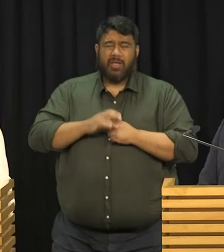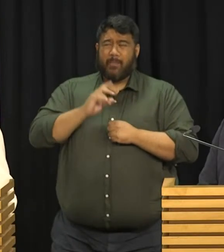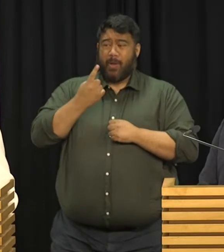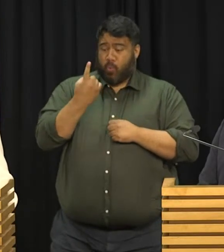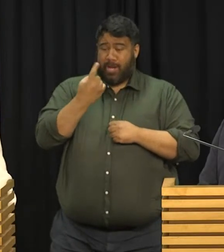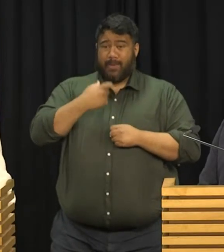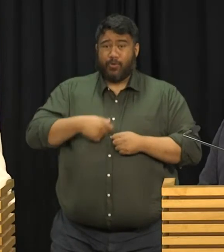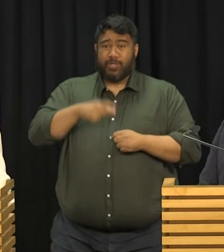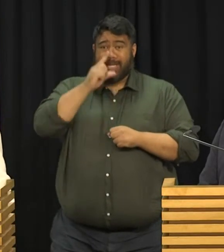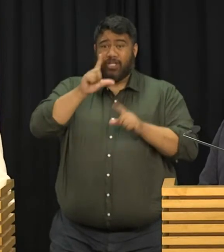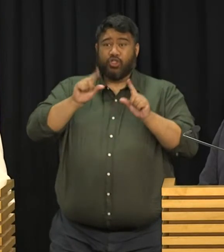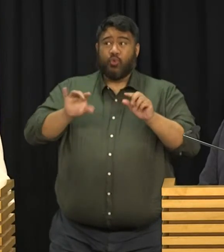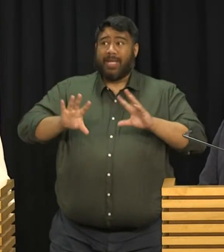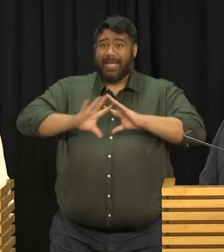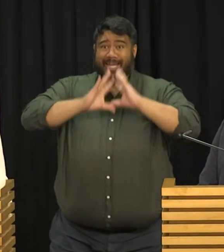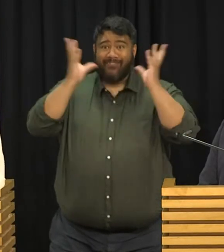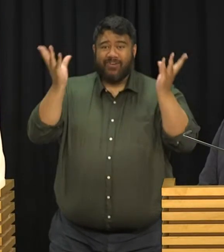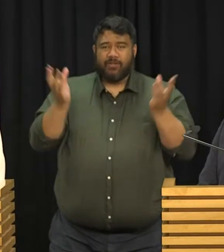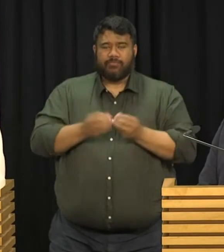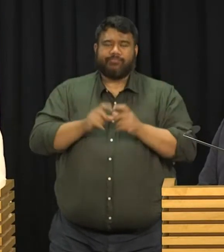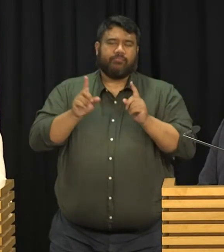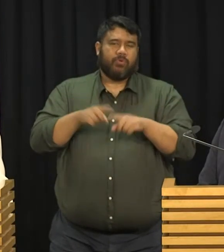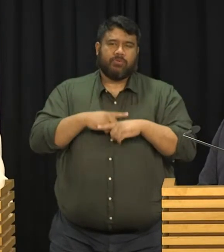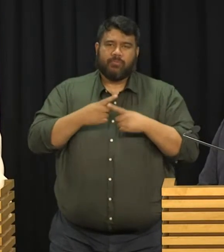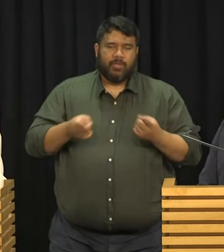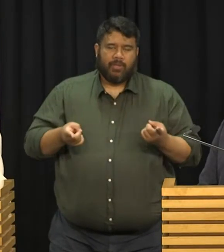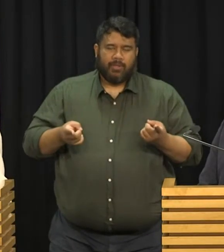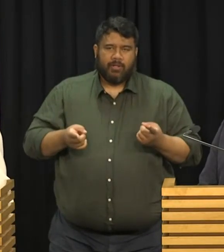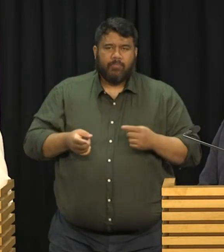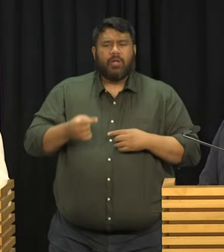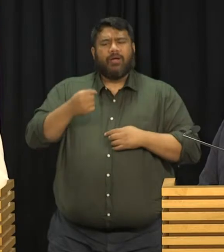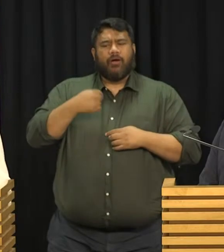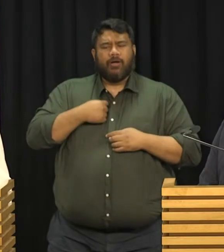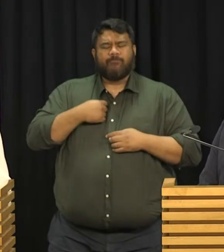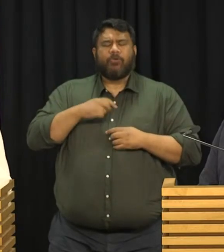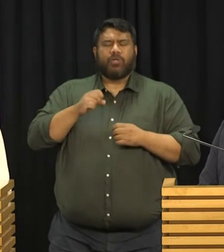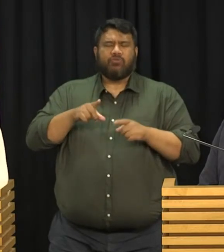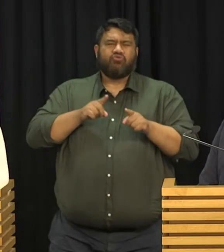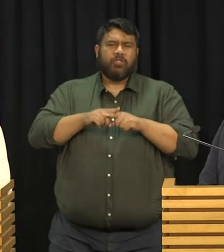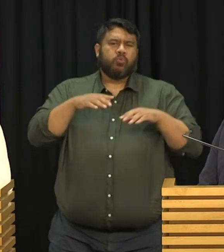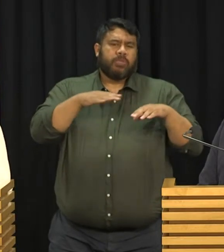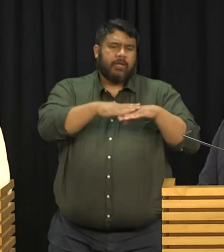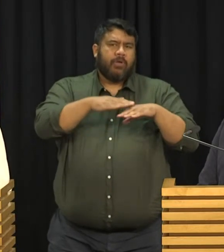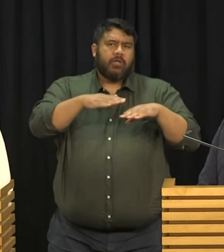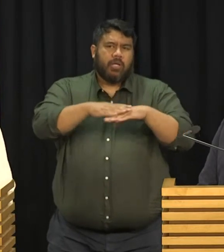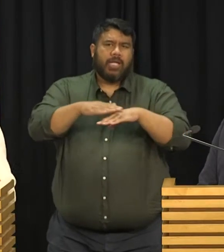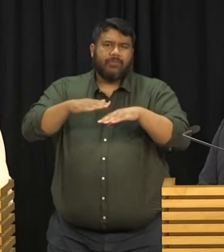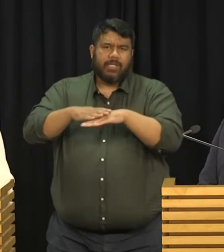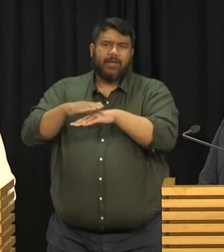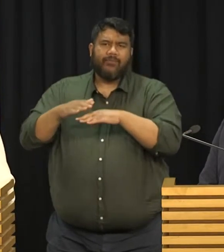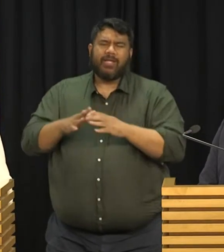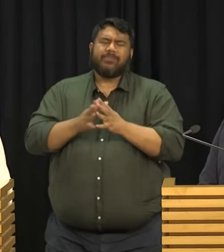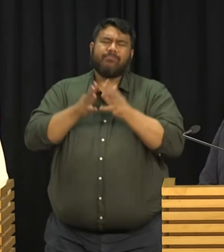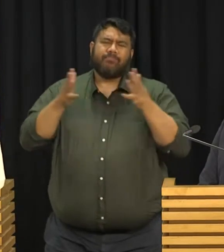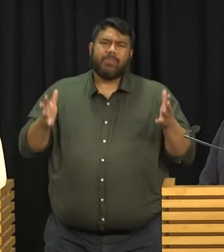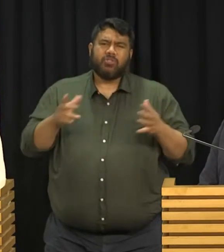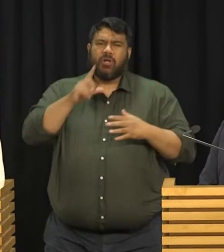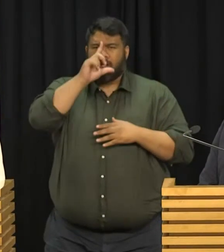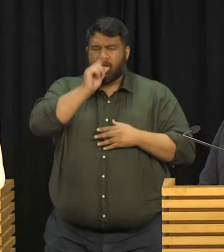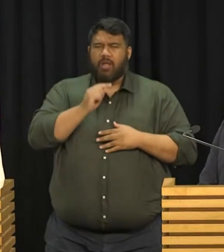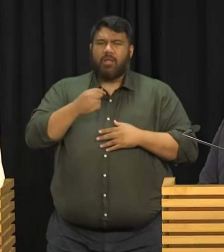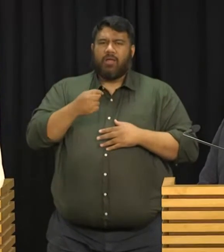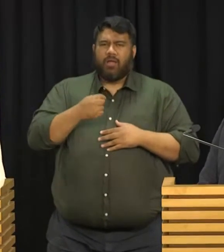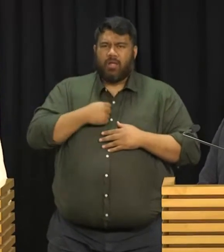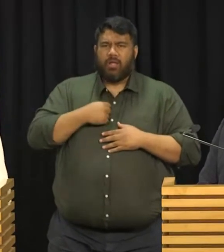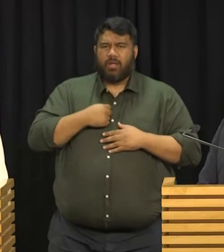can do every single slot that's available. What I have tried to do is make sure that I get as much spread as I can. People get their